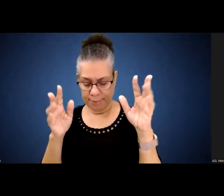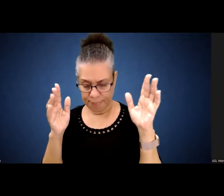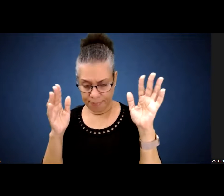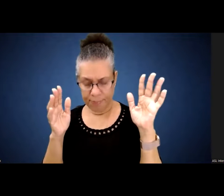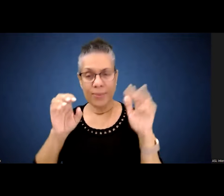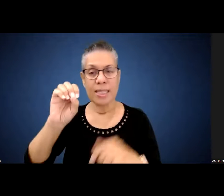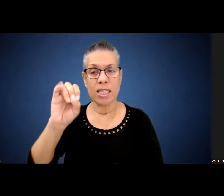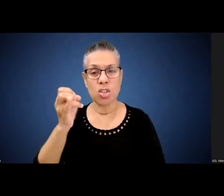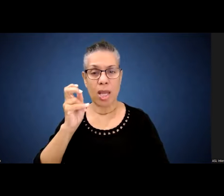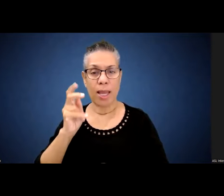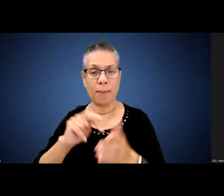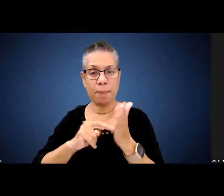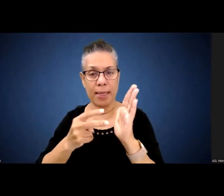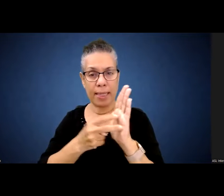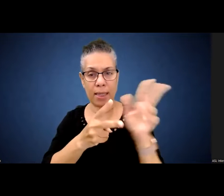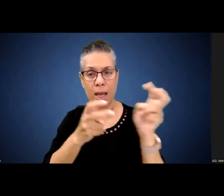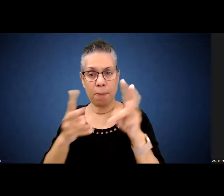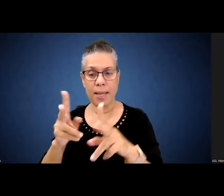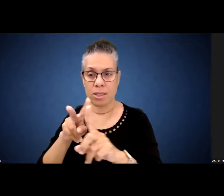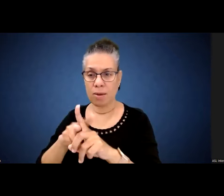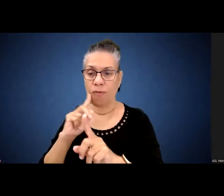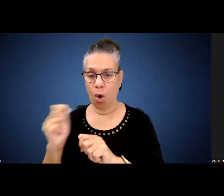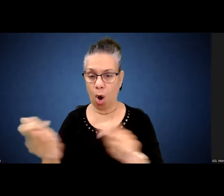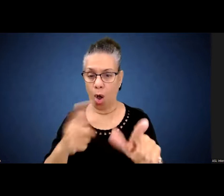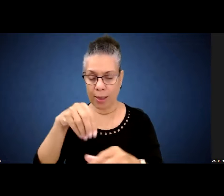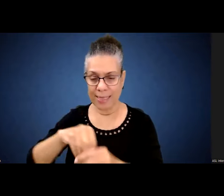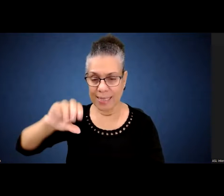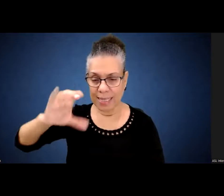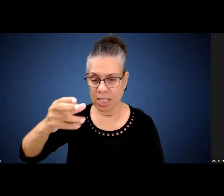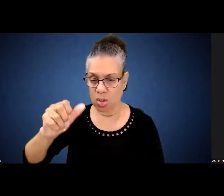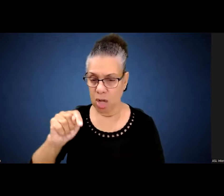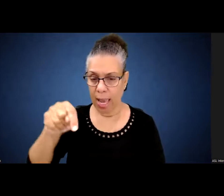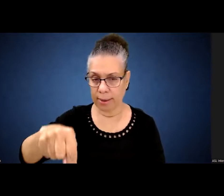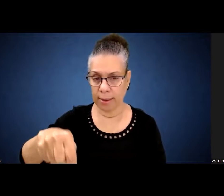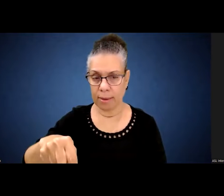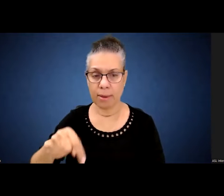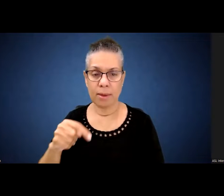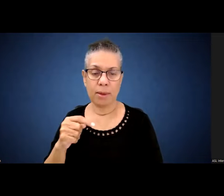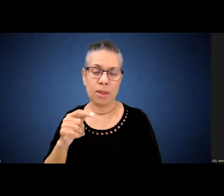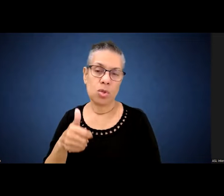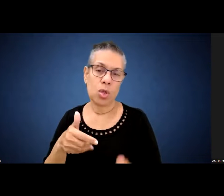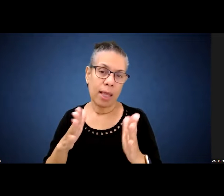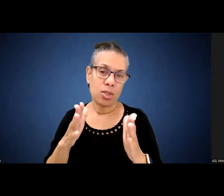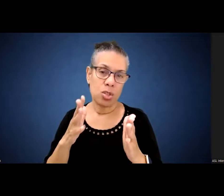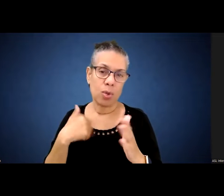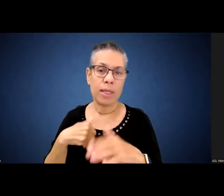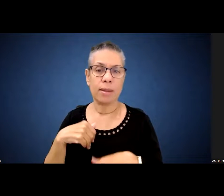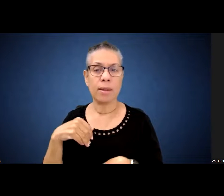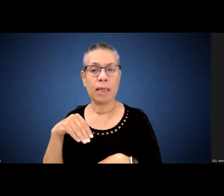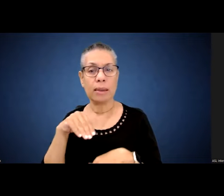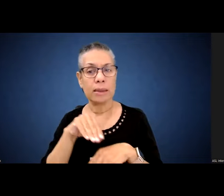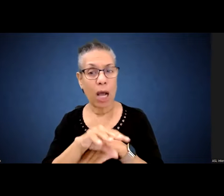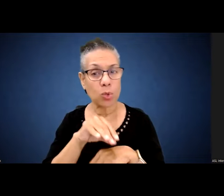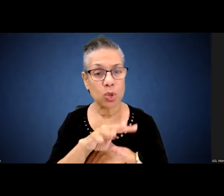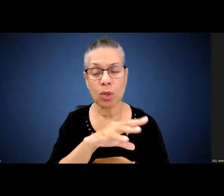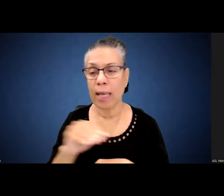EJ population definition to everybody in the chat, which I think would allow folks in the council as well as